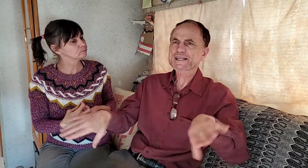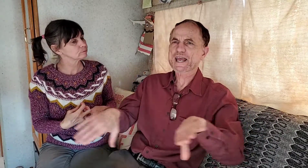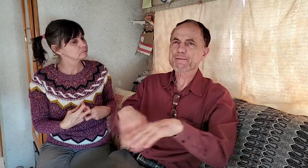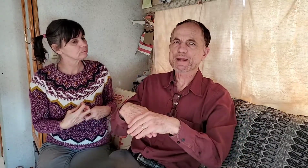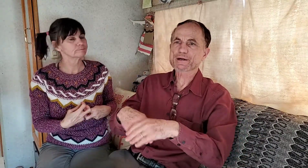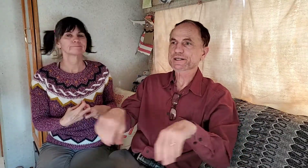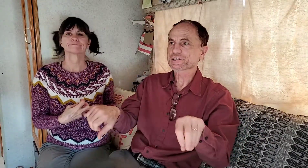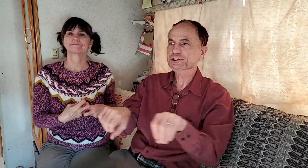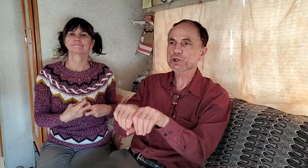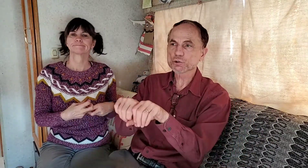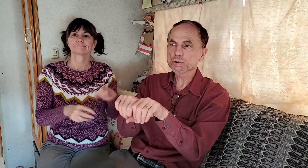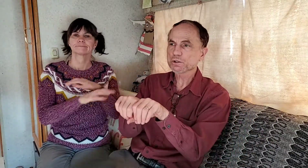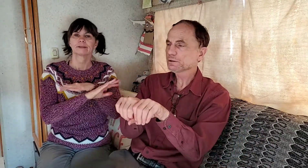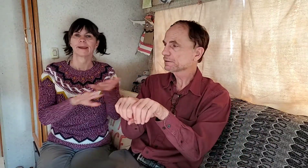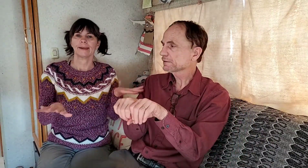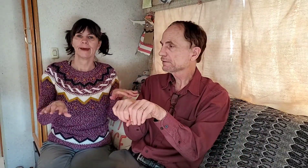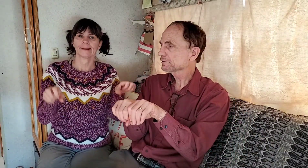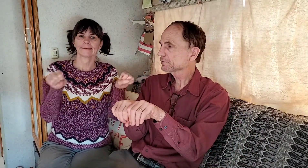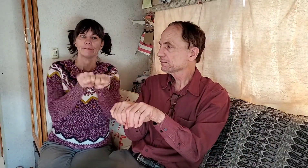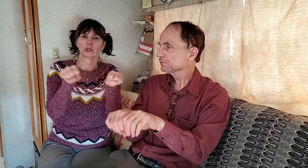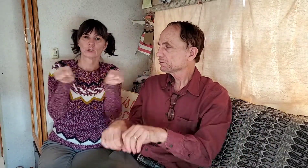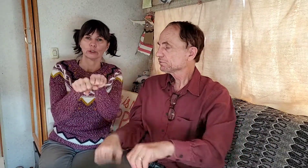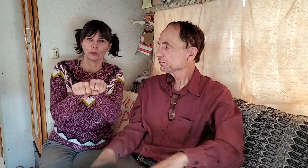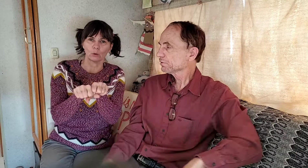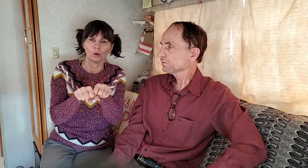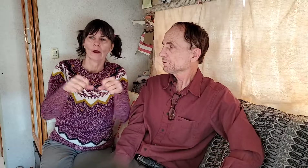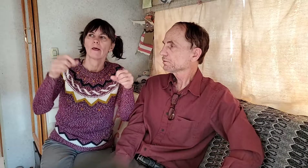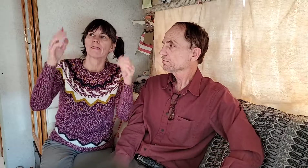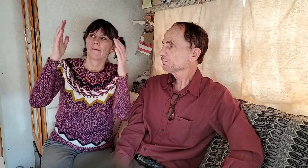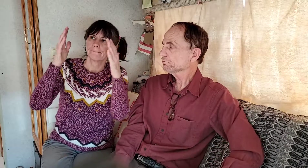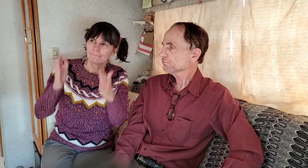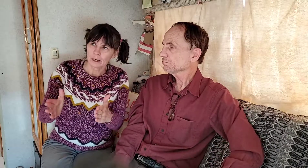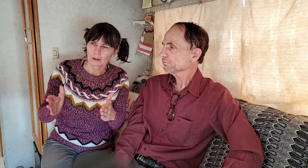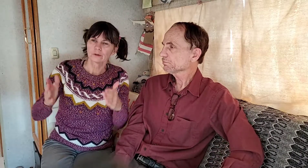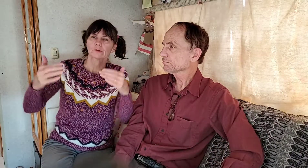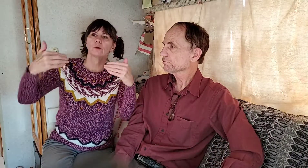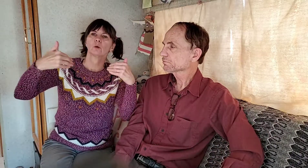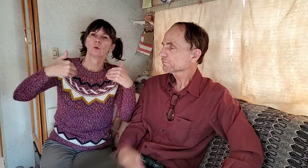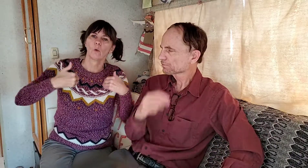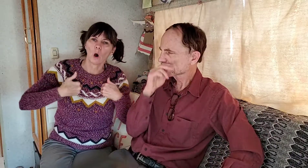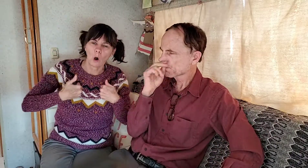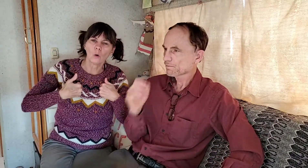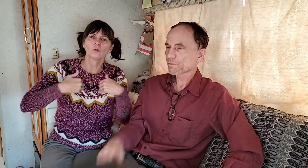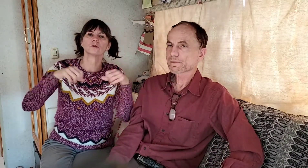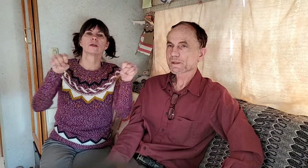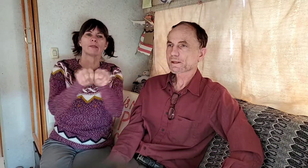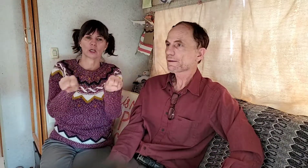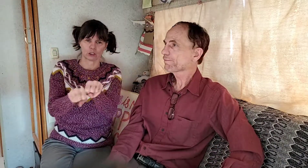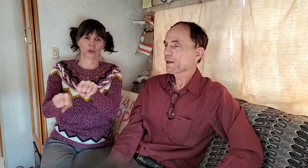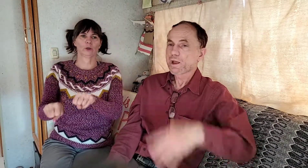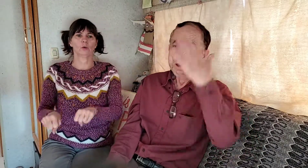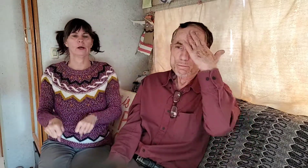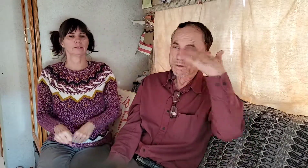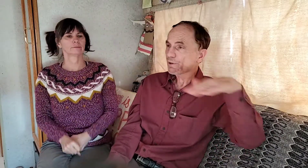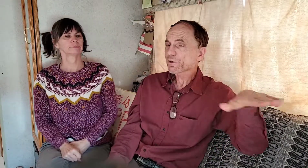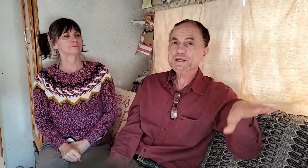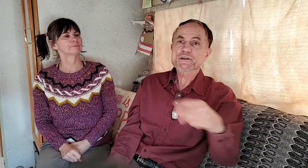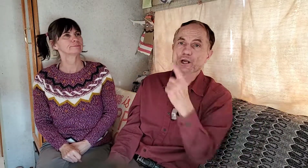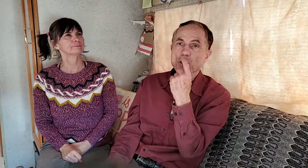can't marry a shoe. Not the shoe. The person who owns the shoe. But we don't even know who